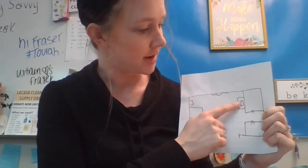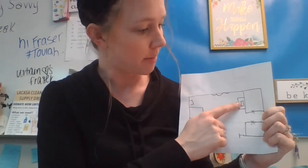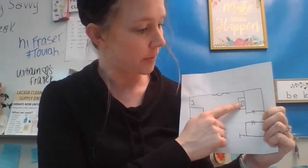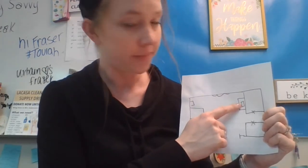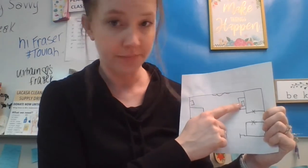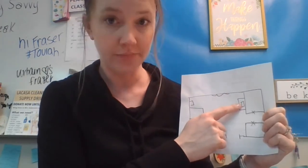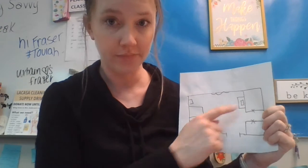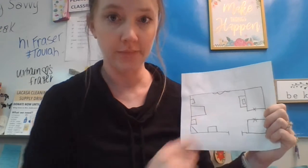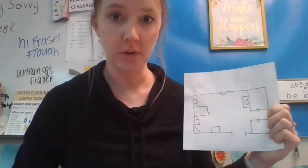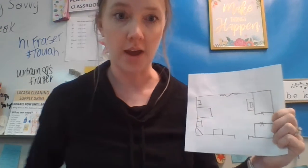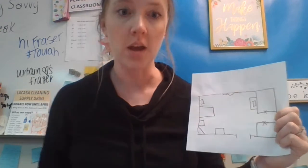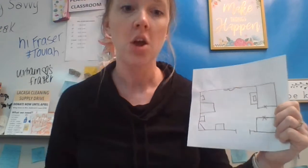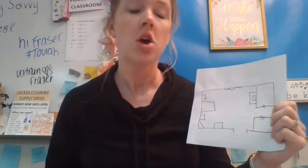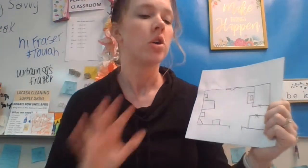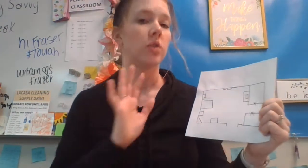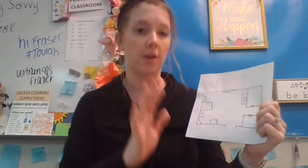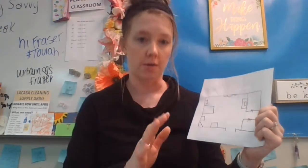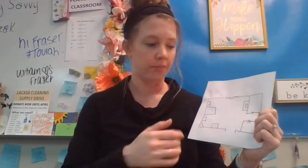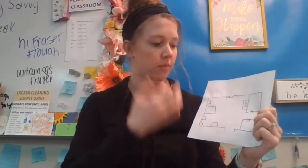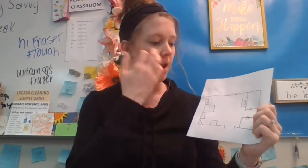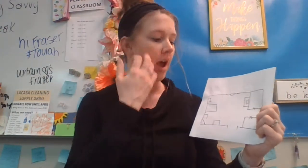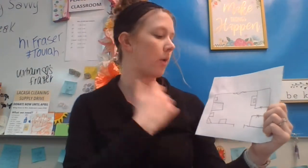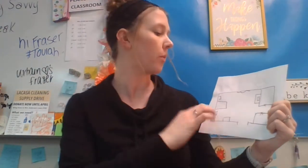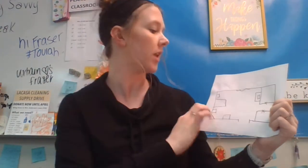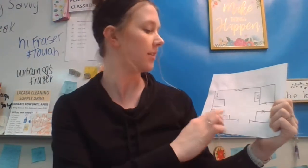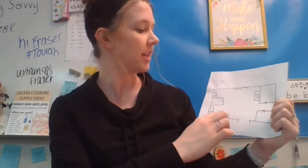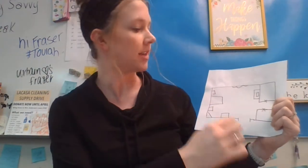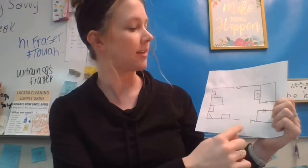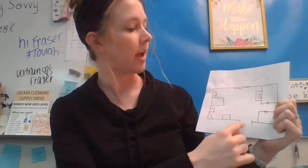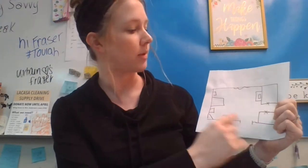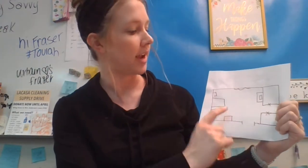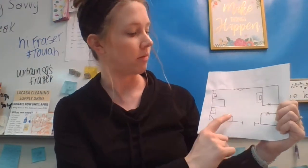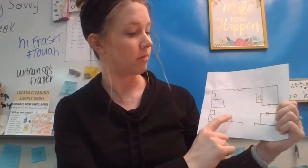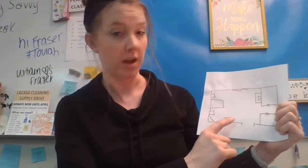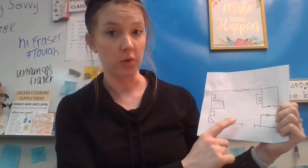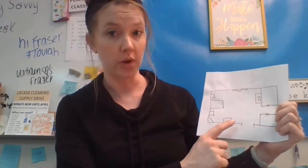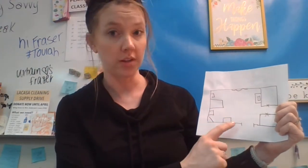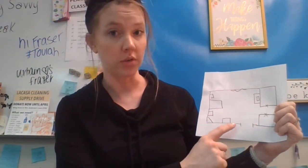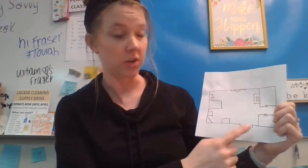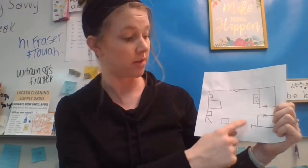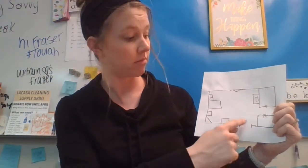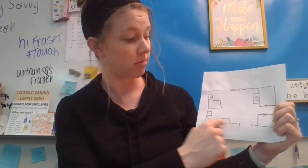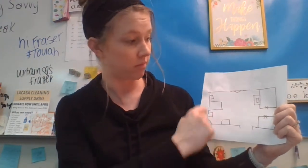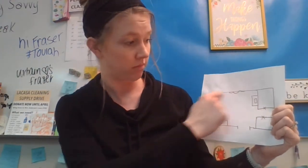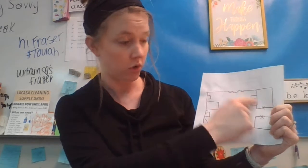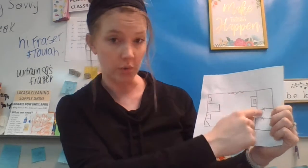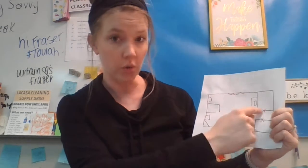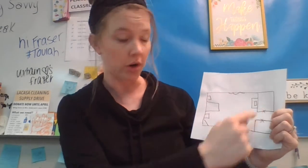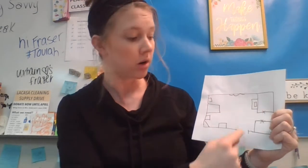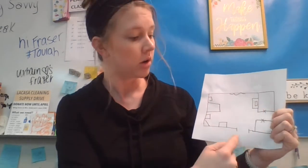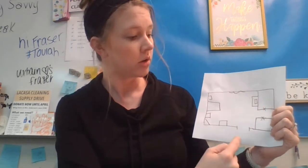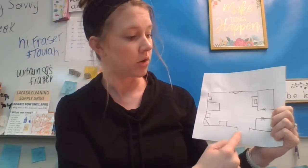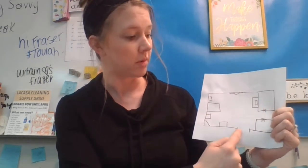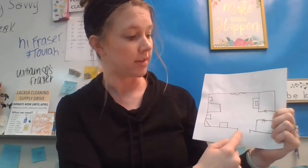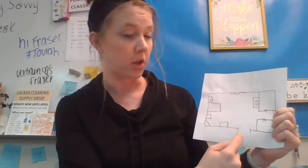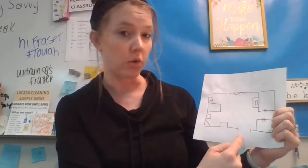top. Okay, so how would I sign this? I would quite literally just go in order. So I'm going to say you